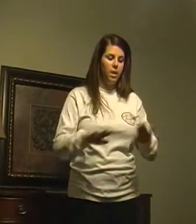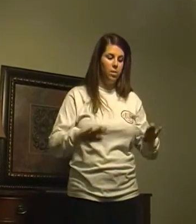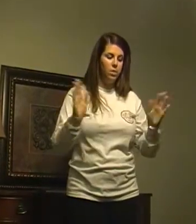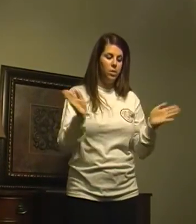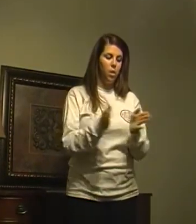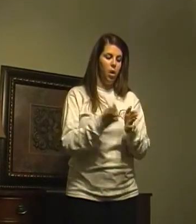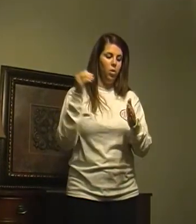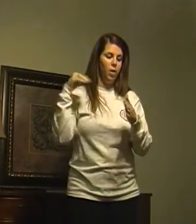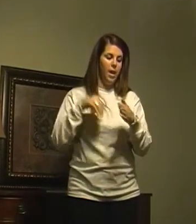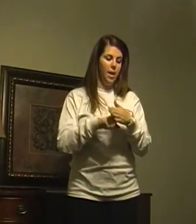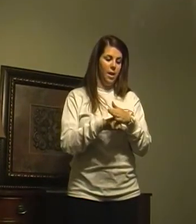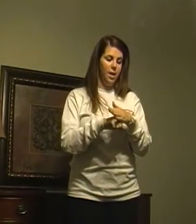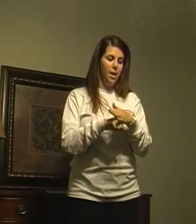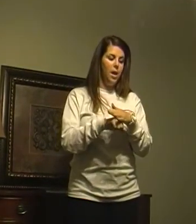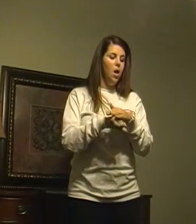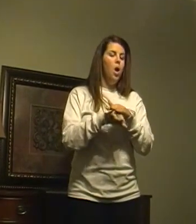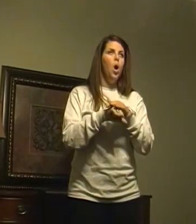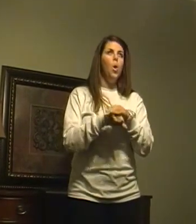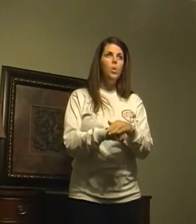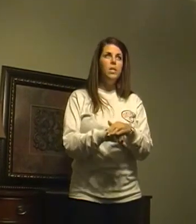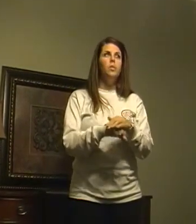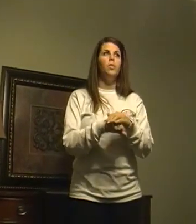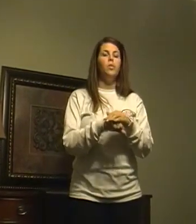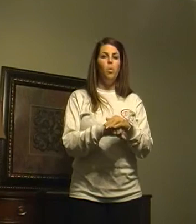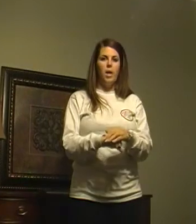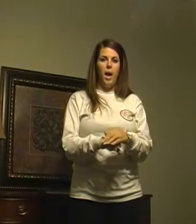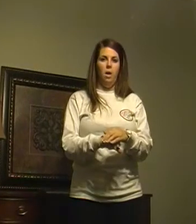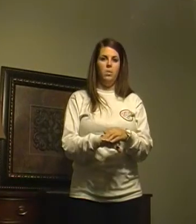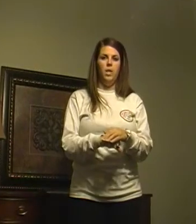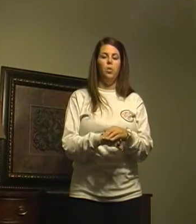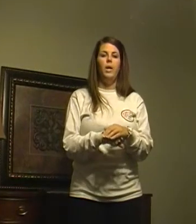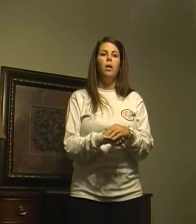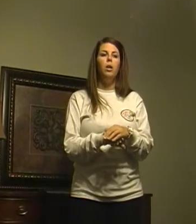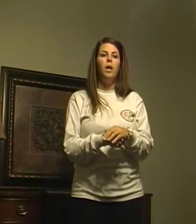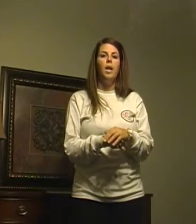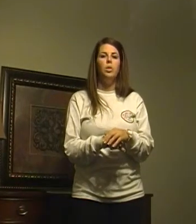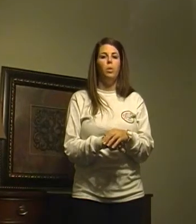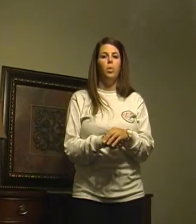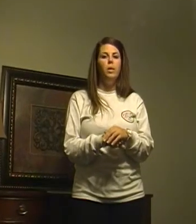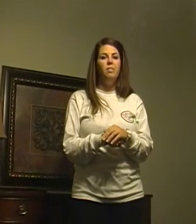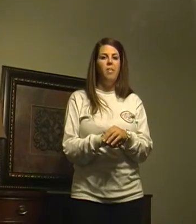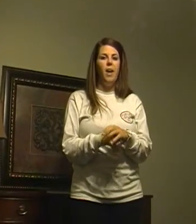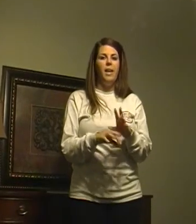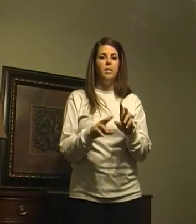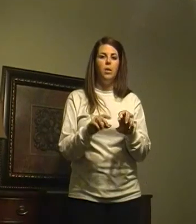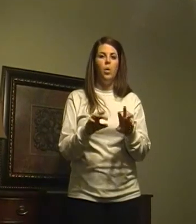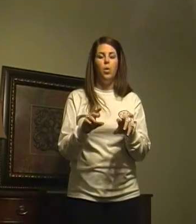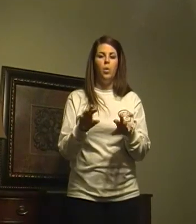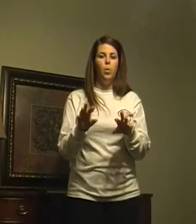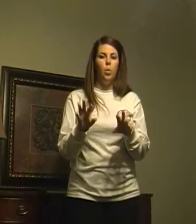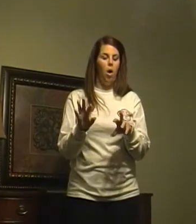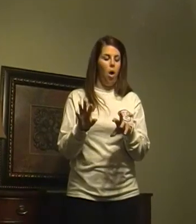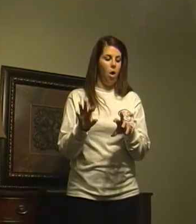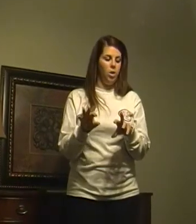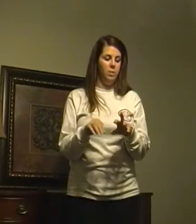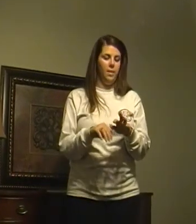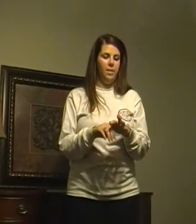still, small, or hidden. Hold it for 4 counts, and you'll hear her kind of do a really faint ooh or ah or something like